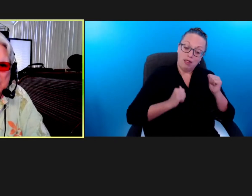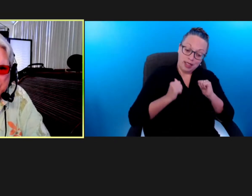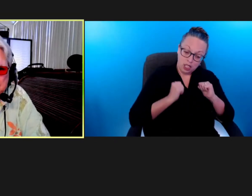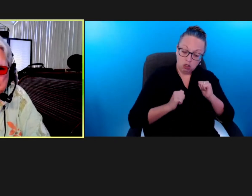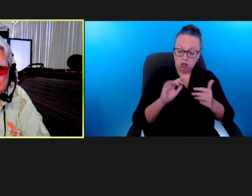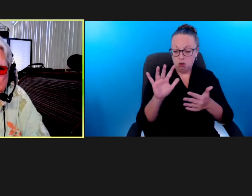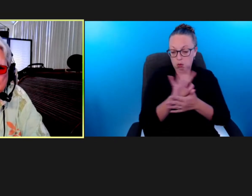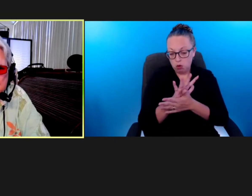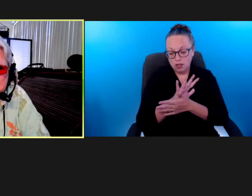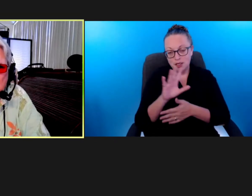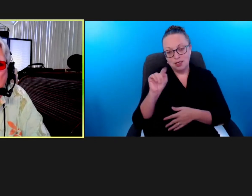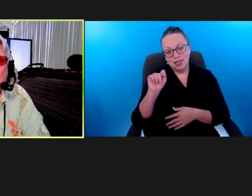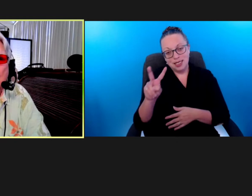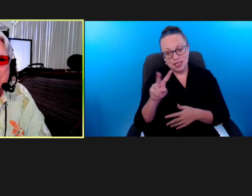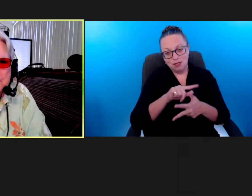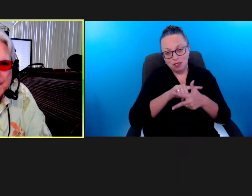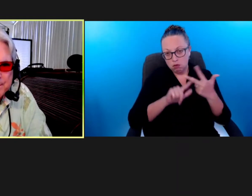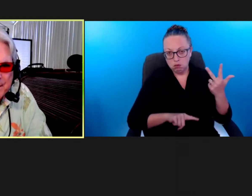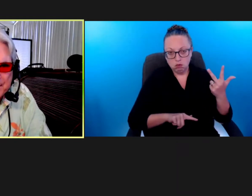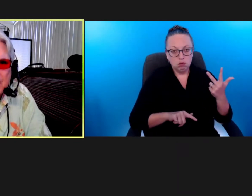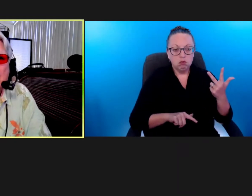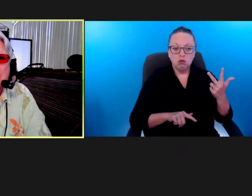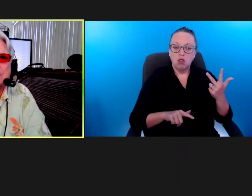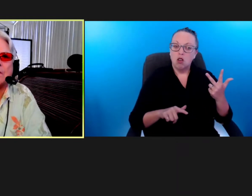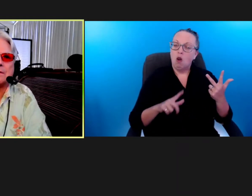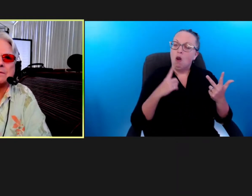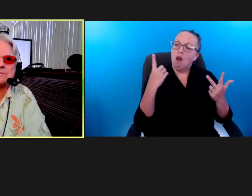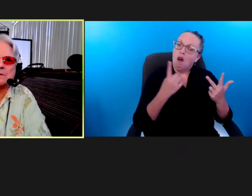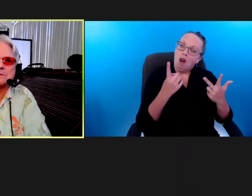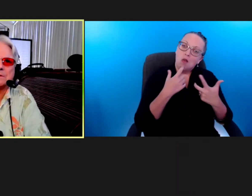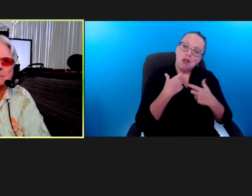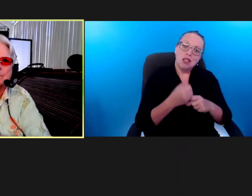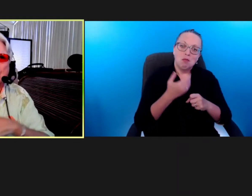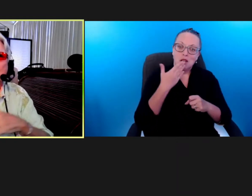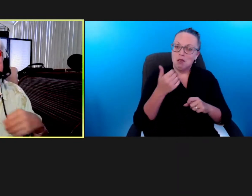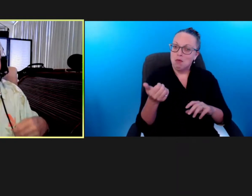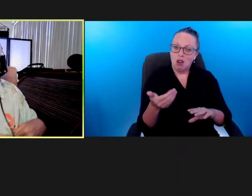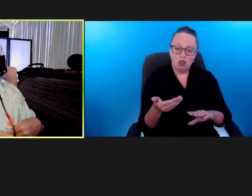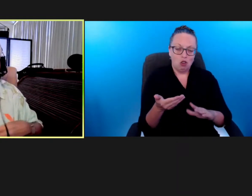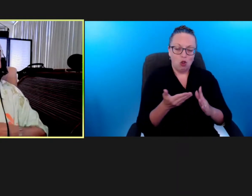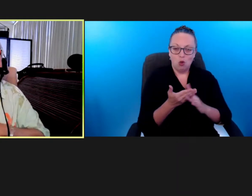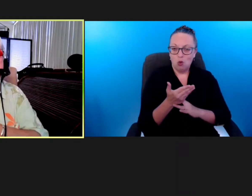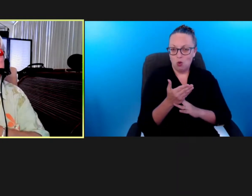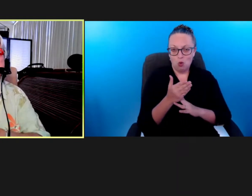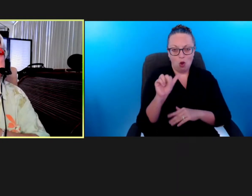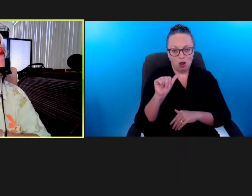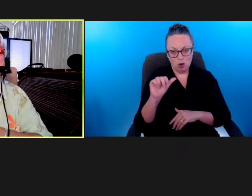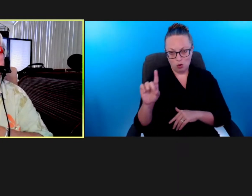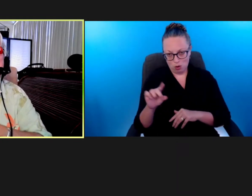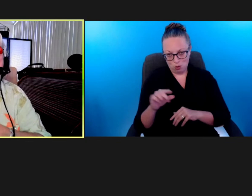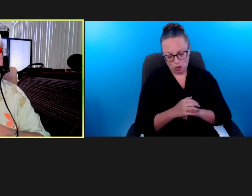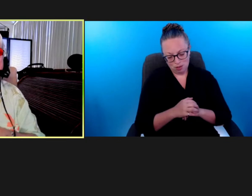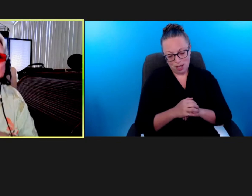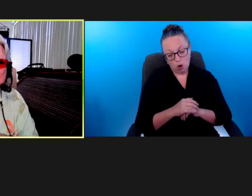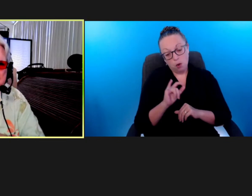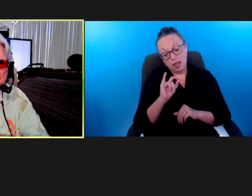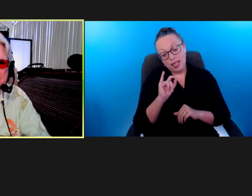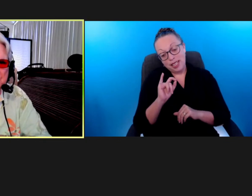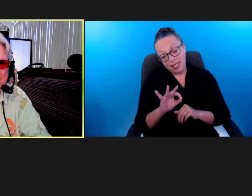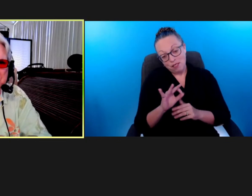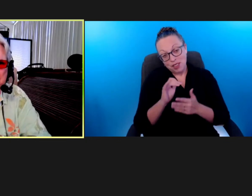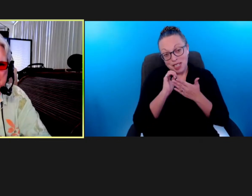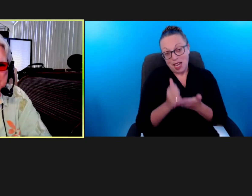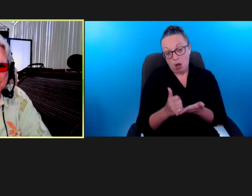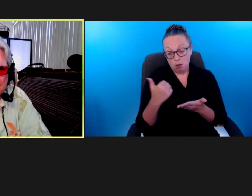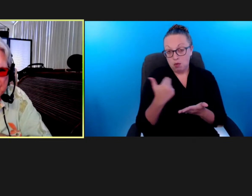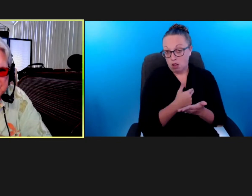regular television programs are always made better through audio description. While its benefit was conceived to assist those of us